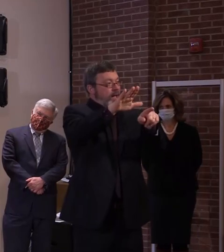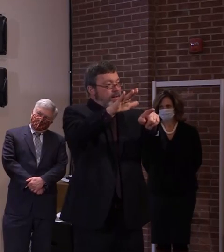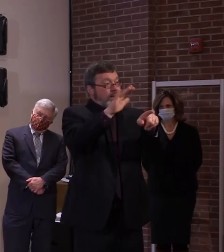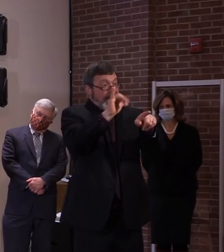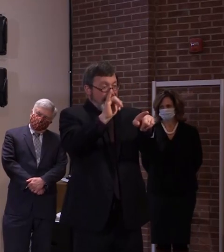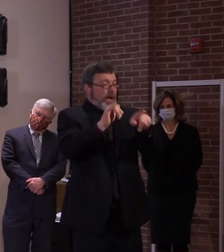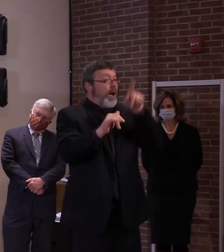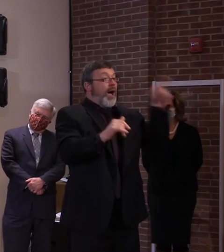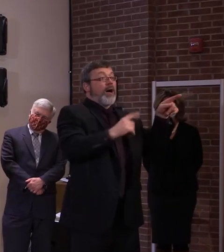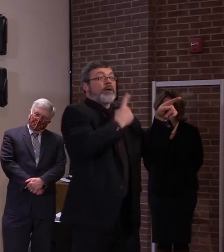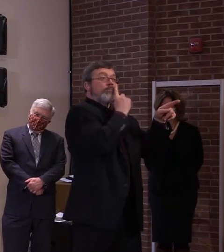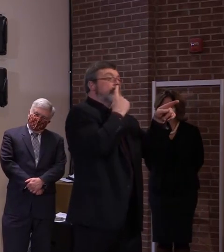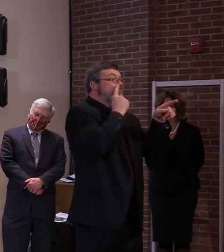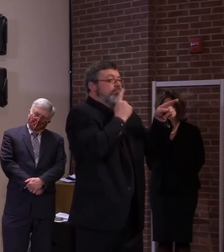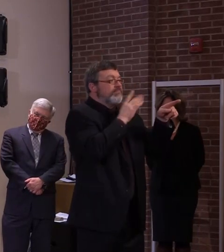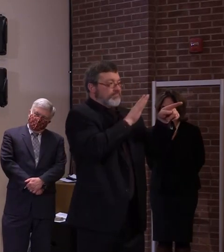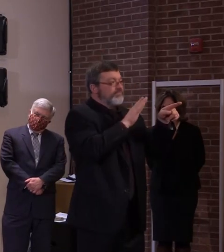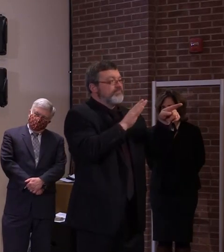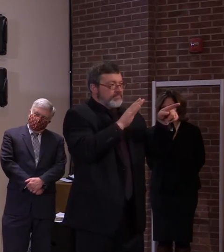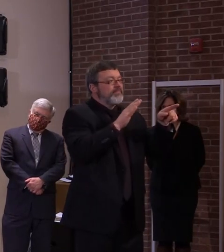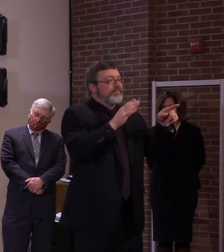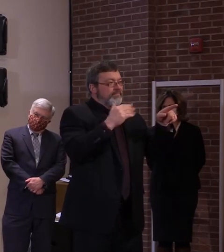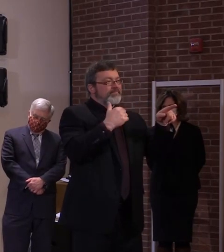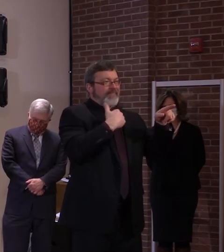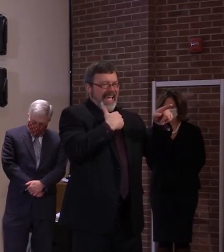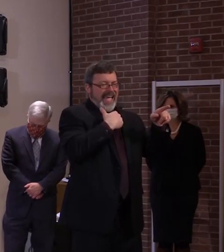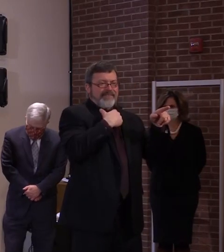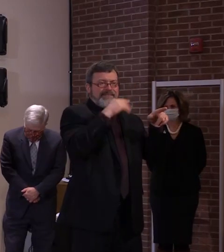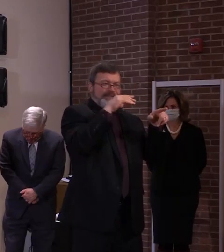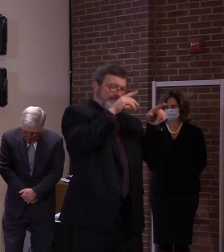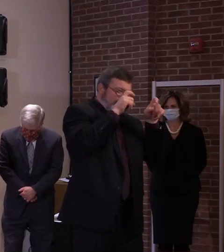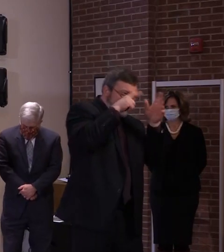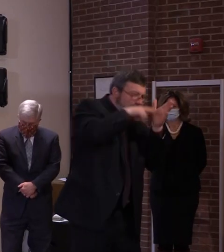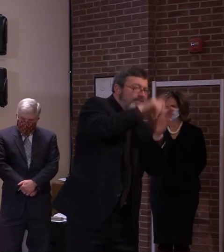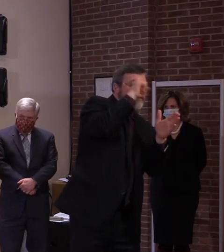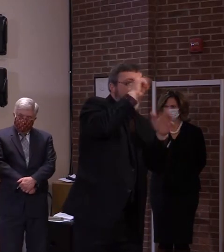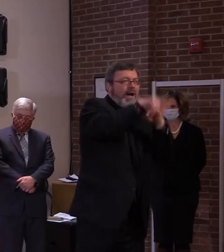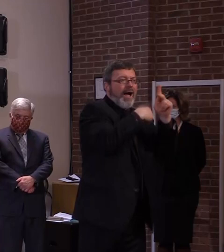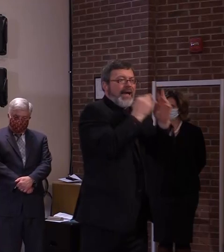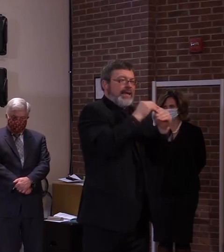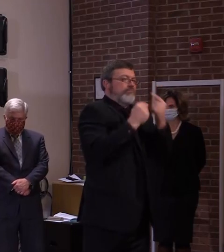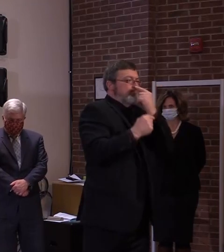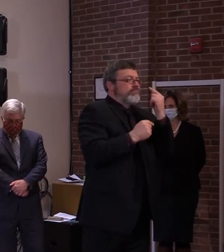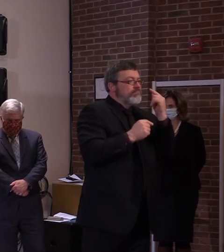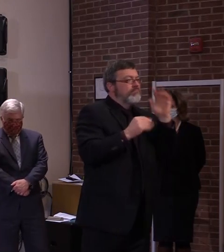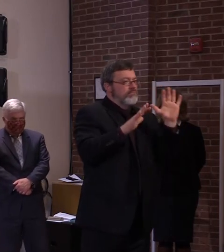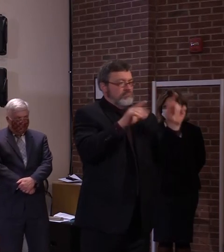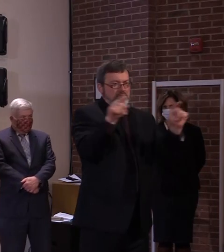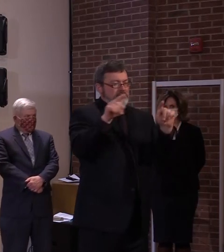material. The DNA, RNA is nucleic acid. So